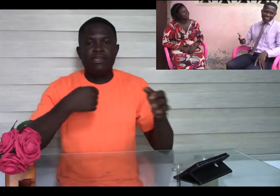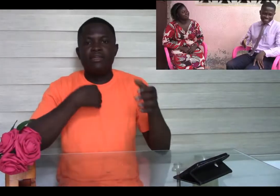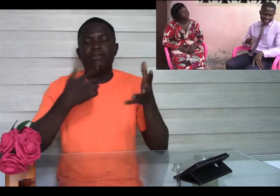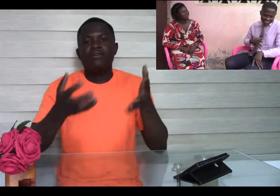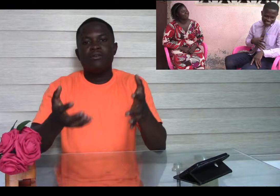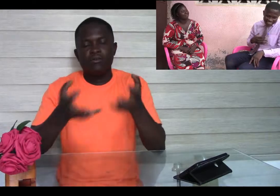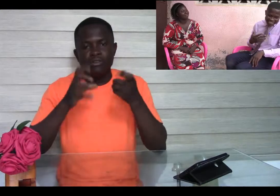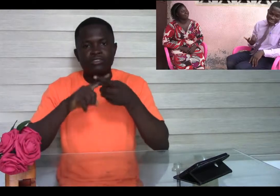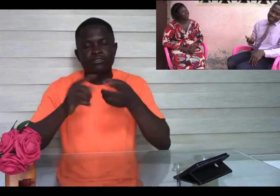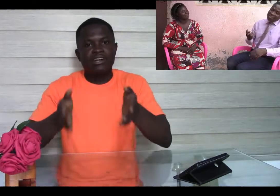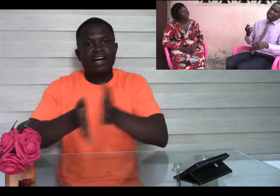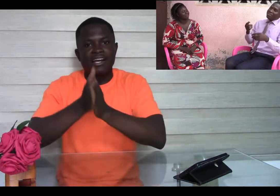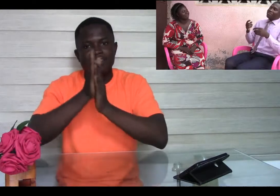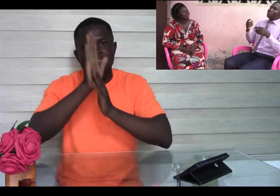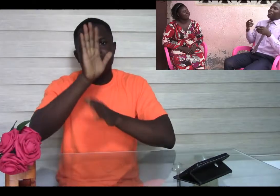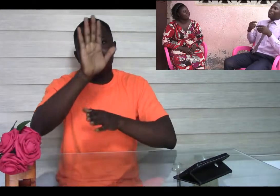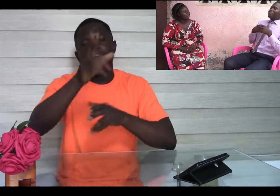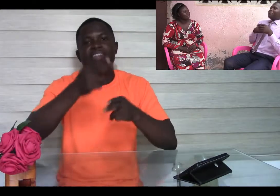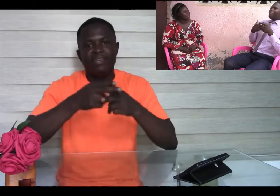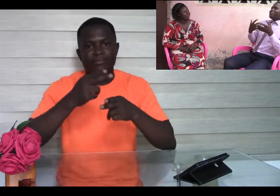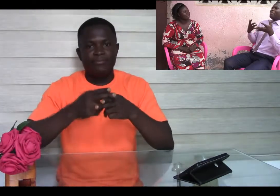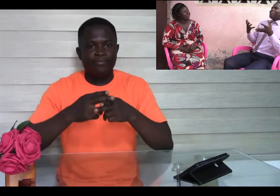Me want to ask your name.